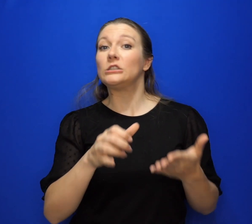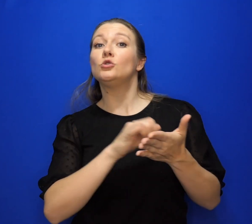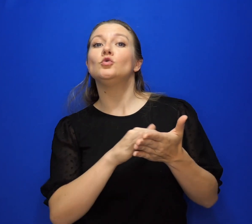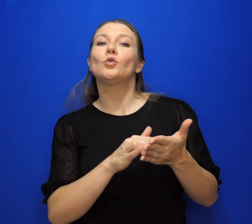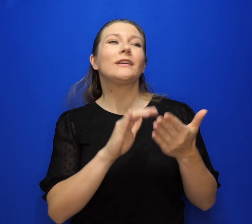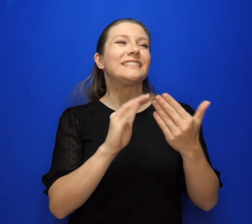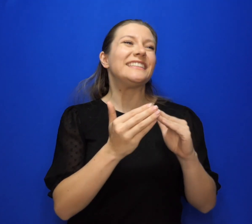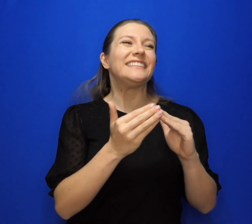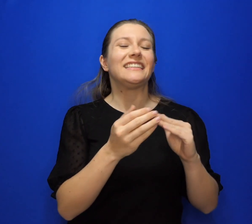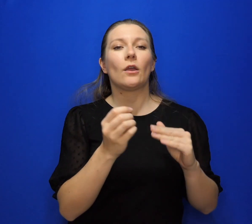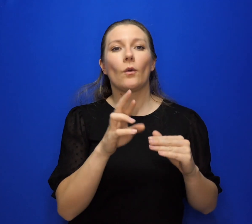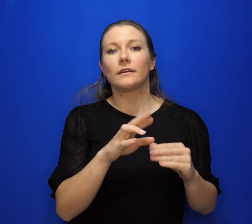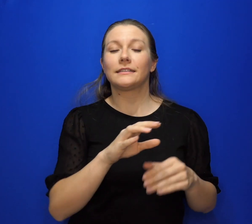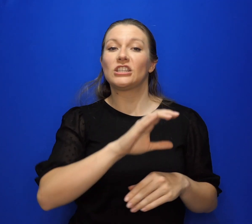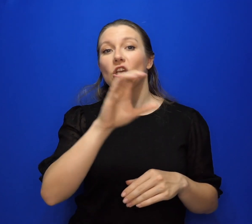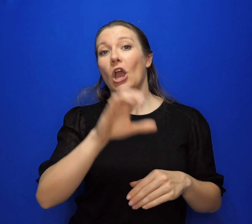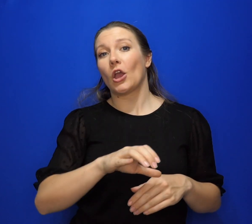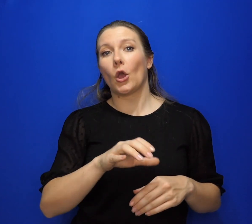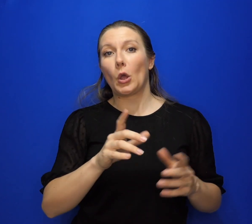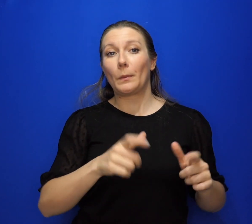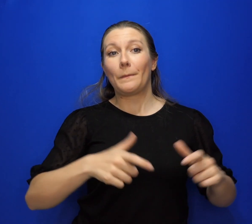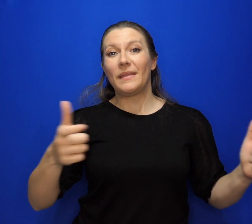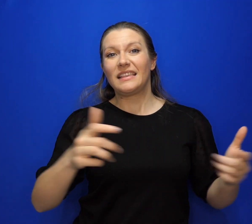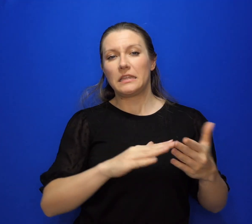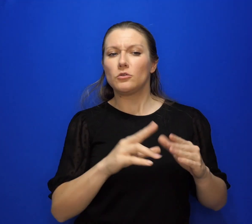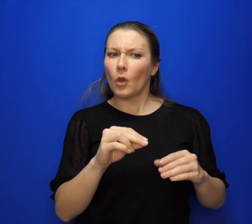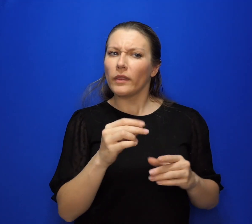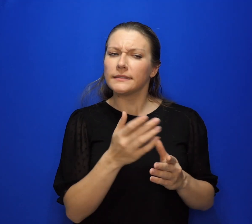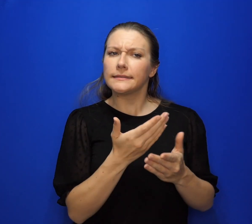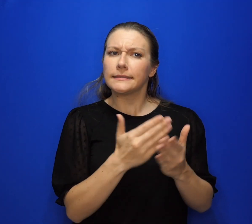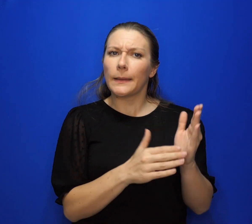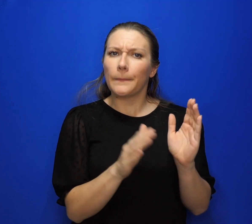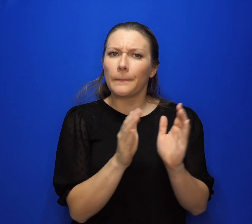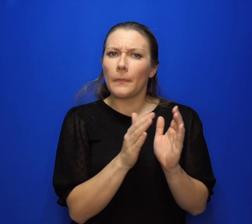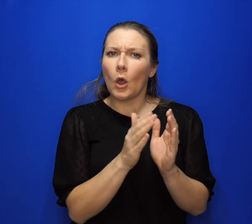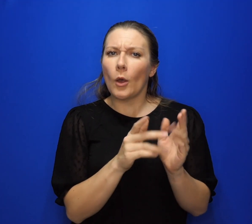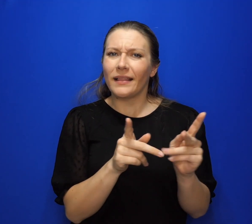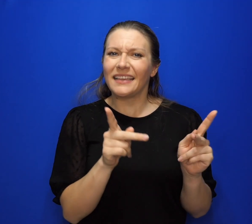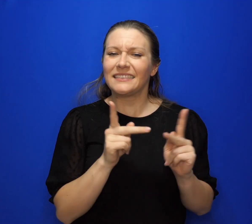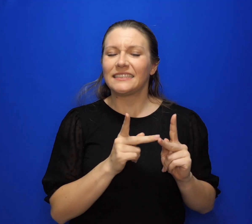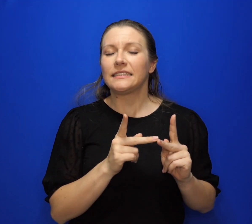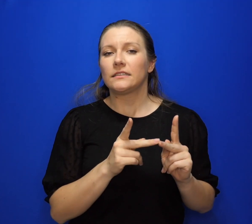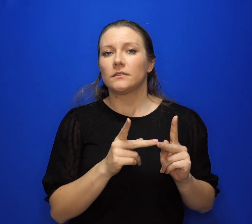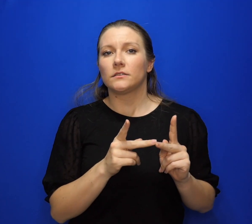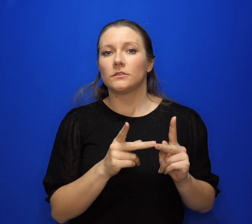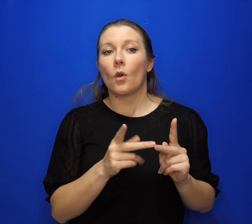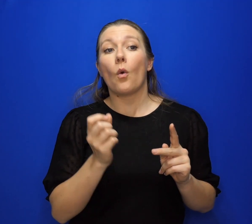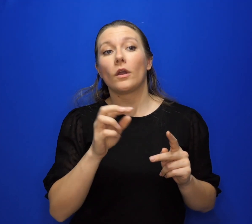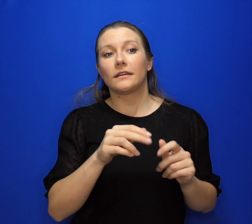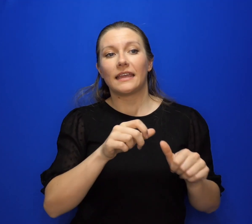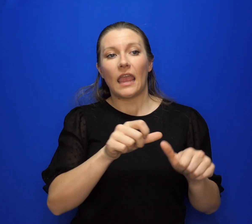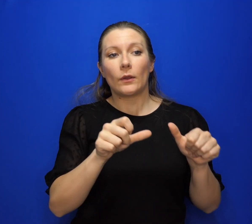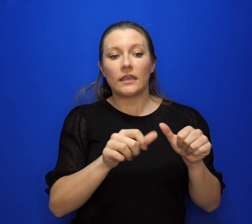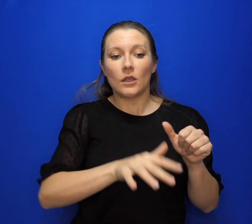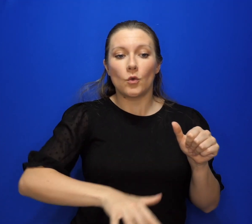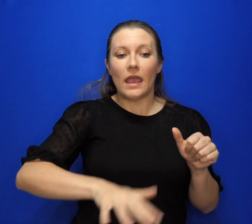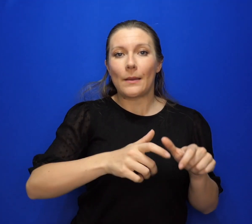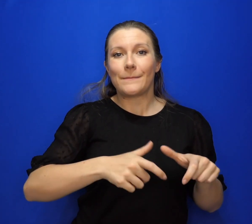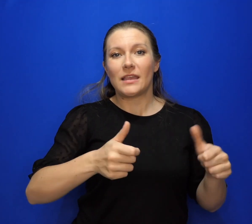some smaller places or some areas around bigger places that have some good recommendations. Jenny, I have to tell you at the